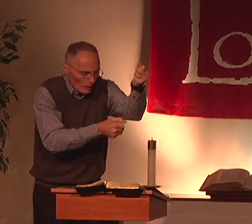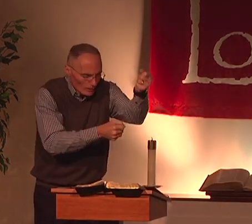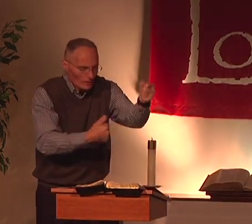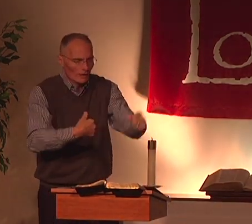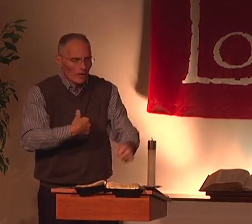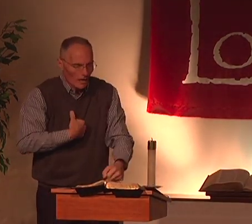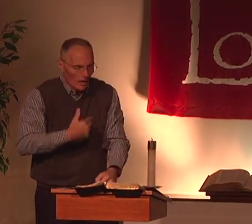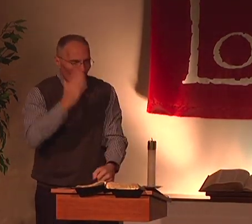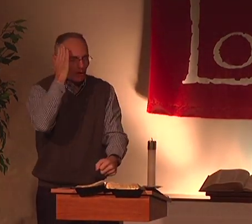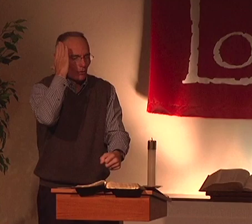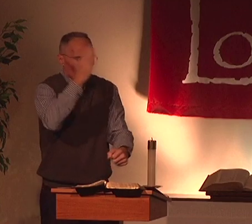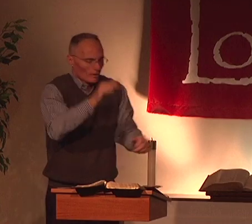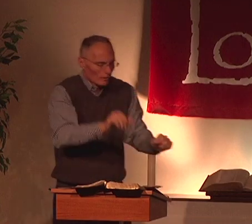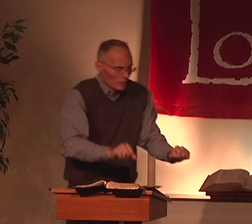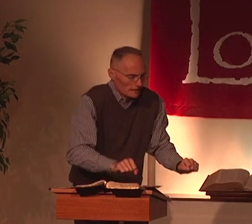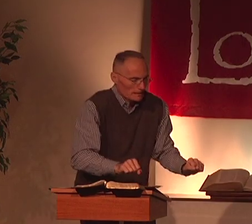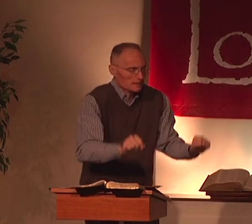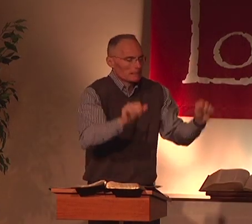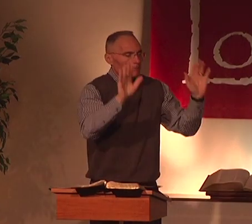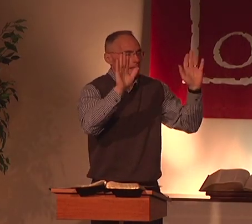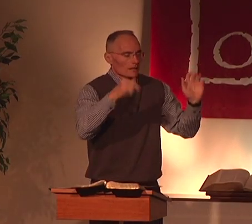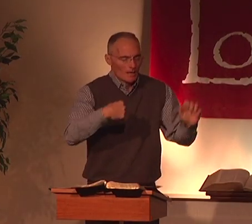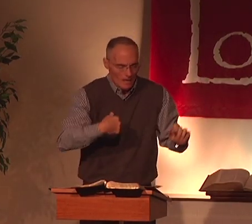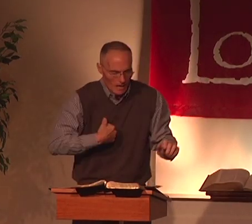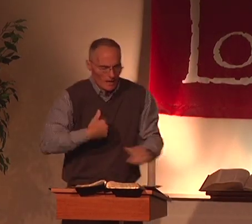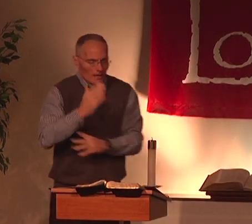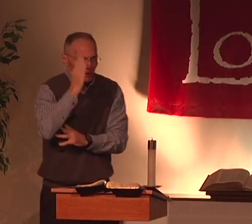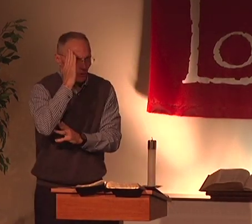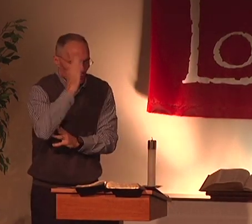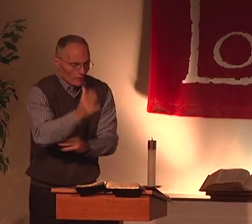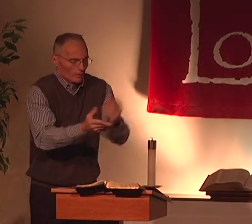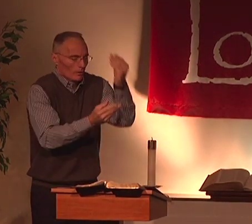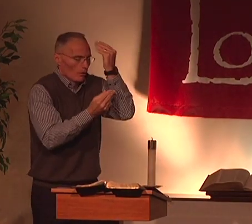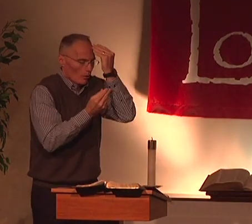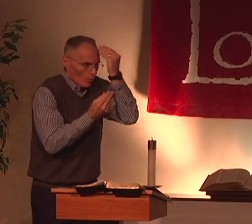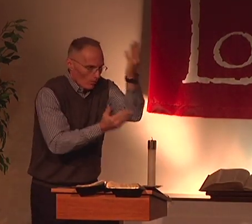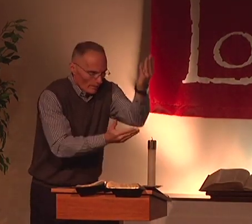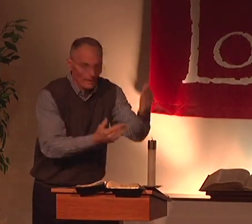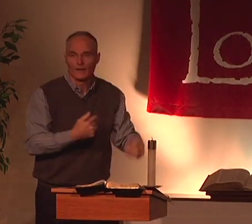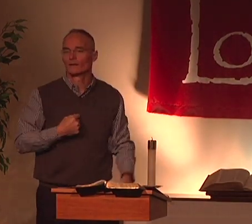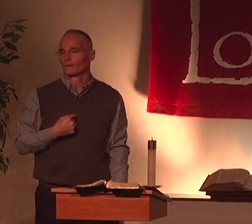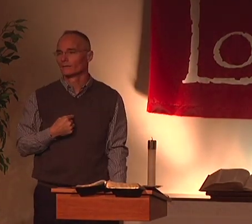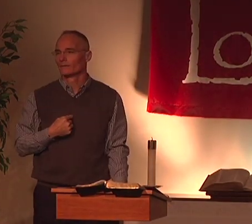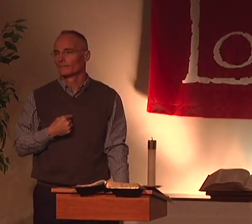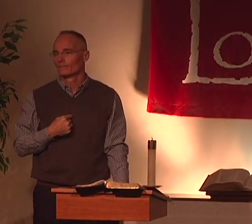trust And I will submit And I will obey And